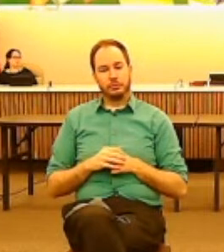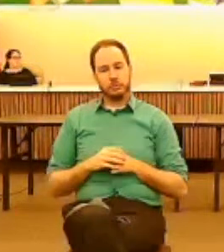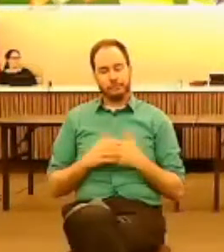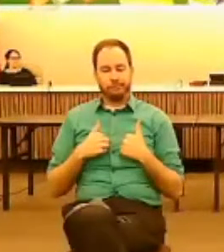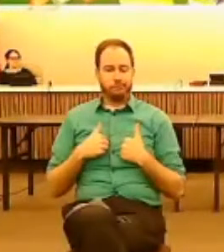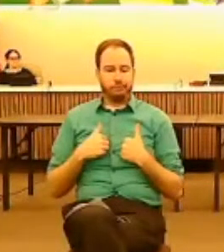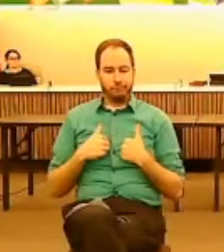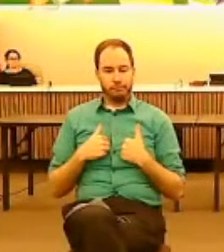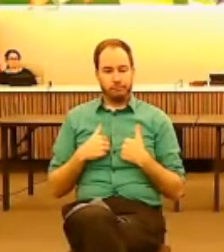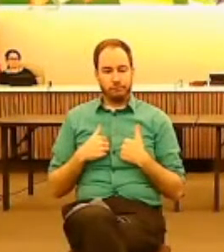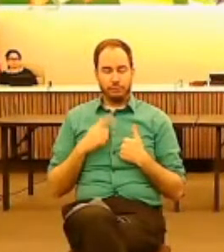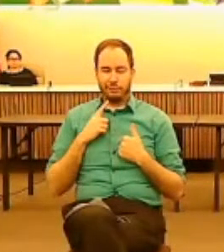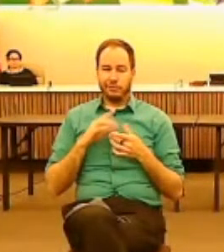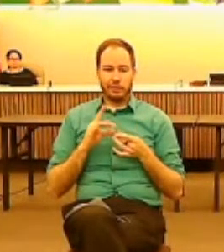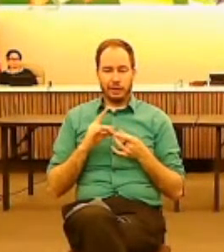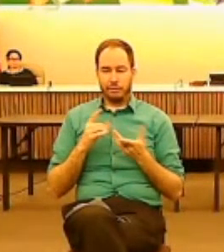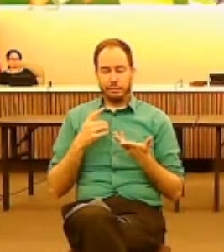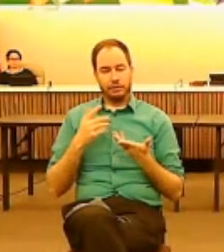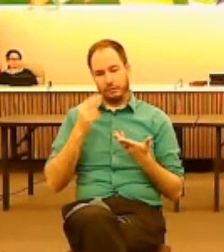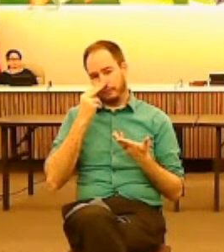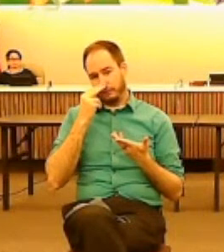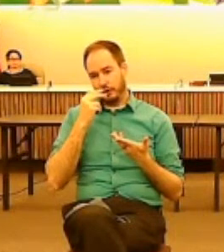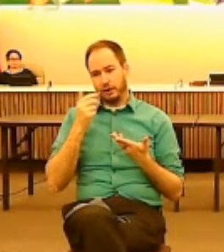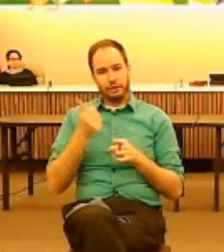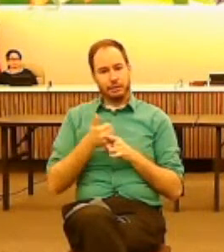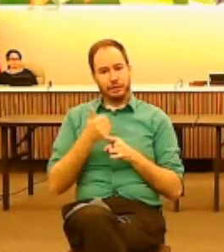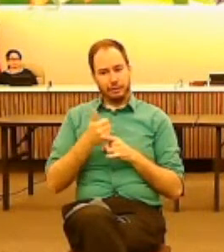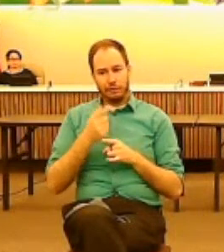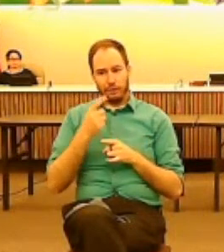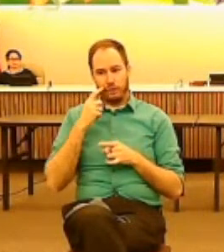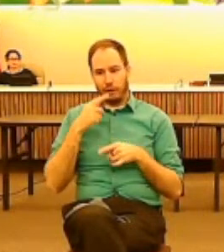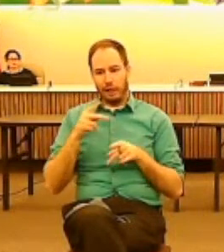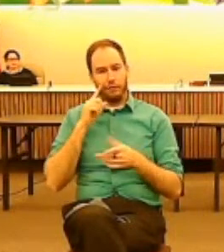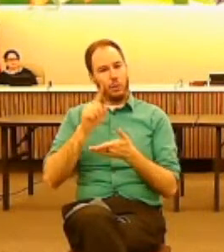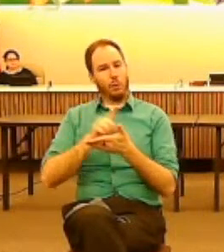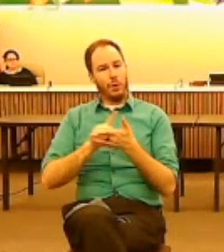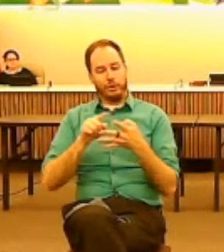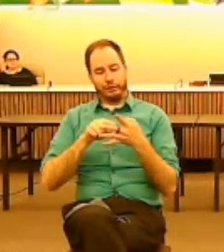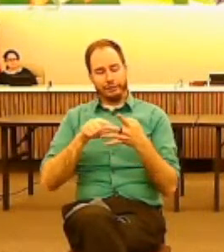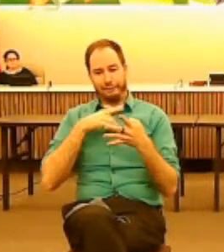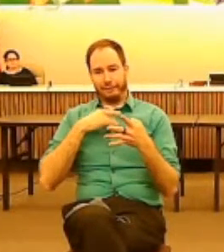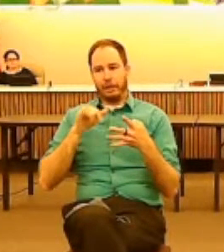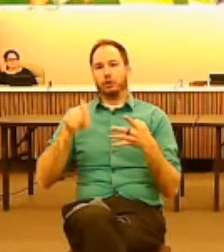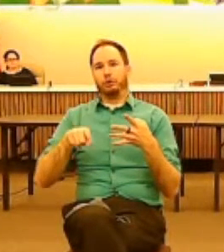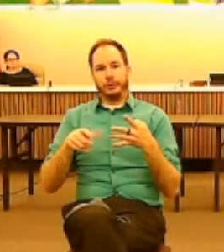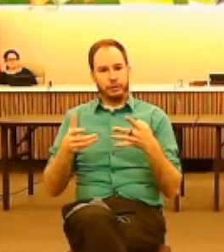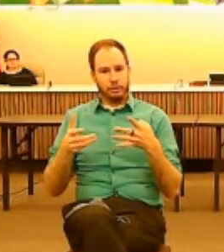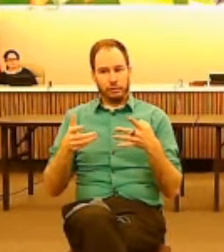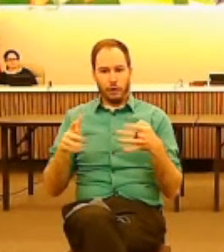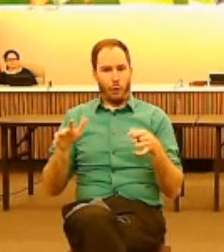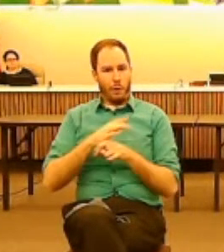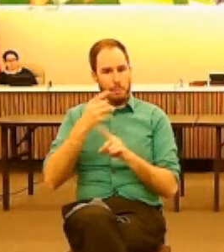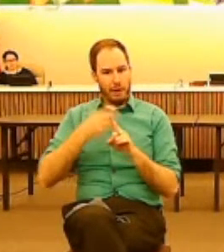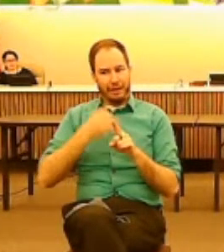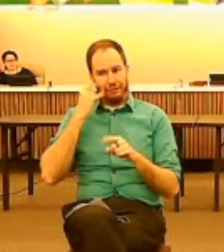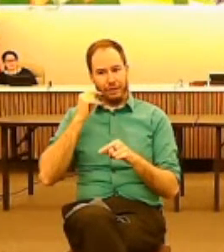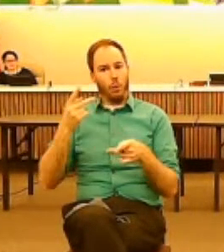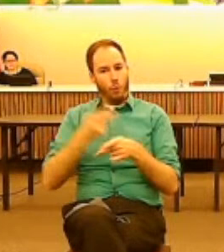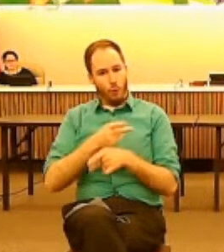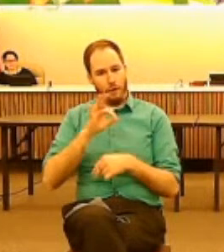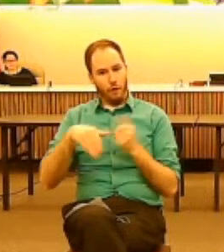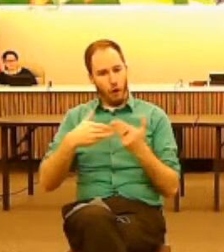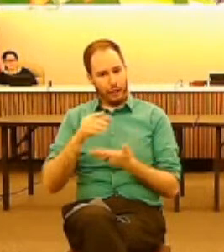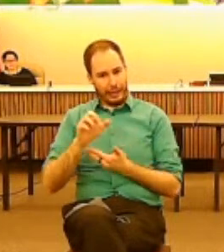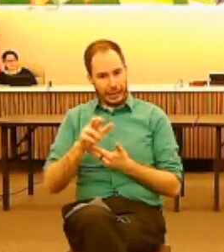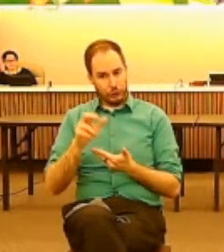I will comment that I find it funny that it gets only a week. Seems to me it should be a whole month. Yeah,